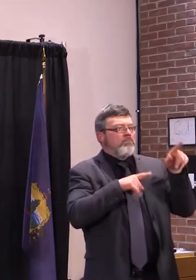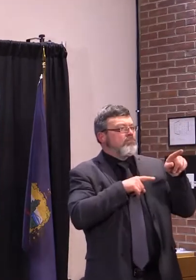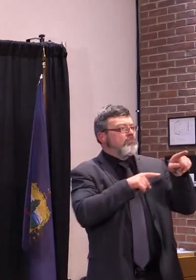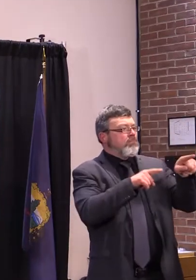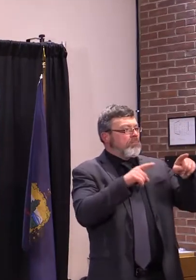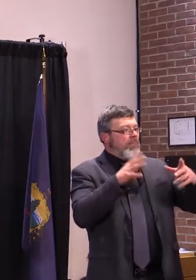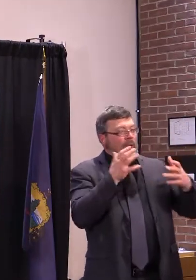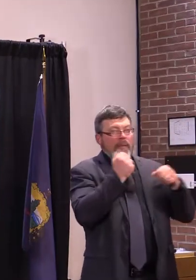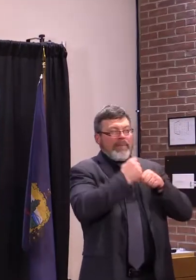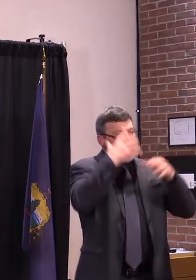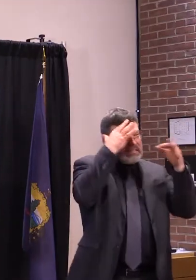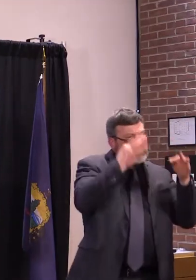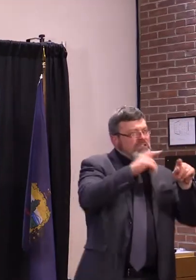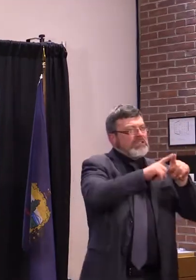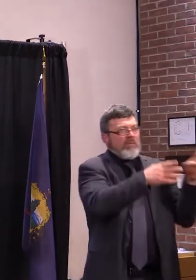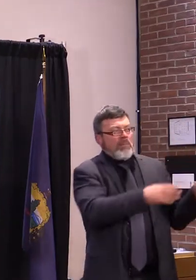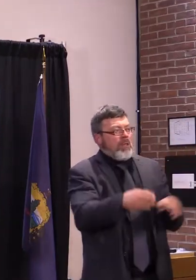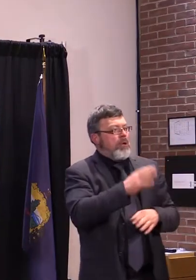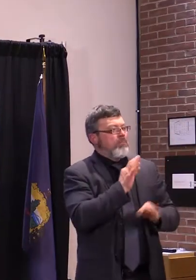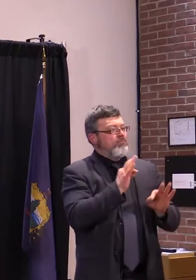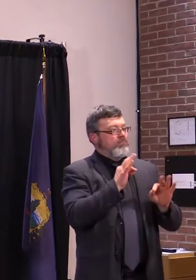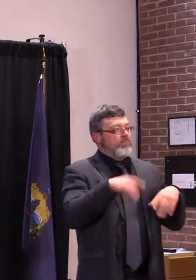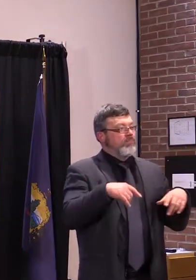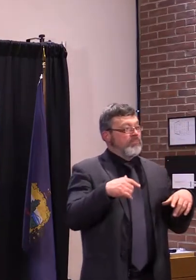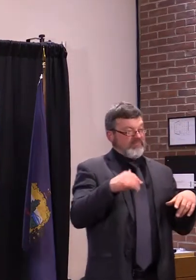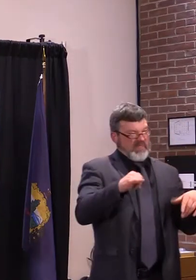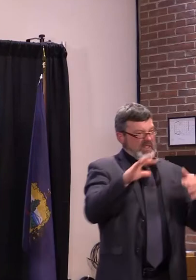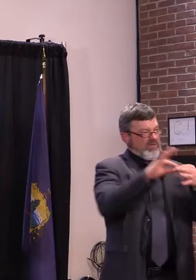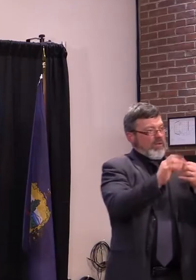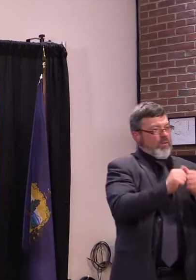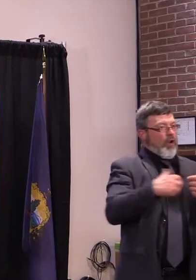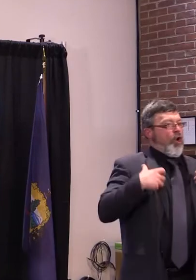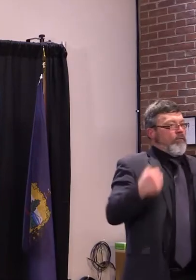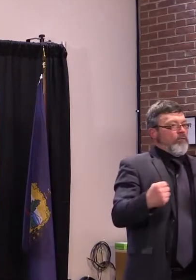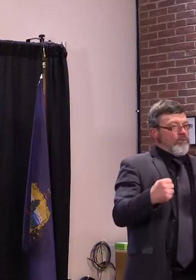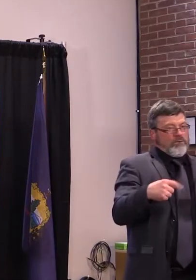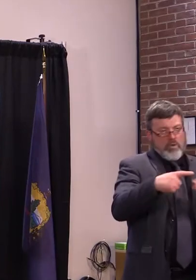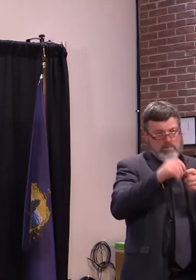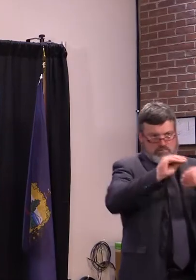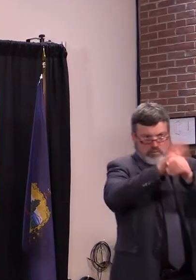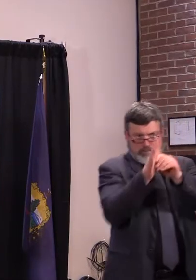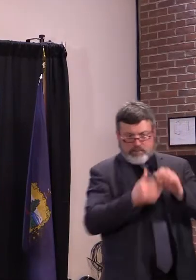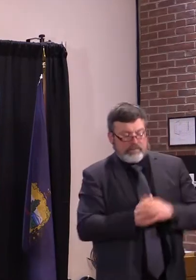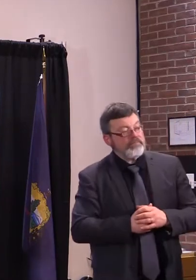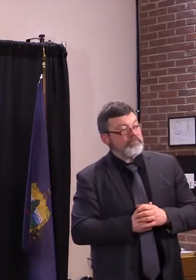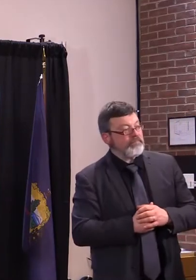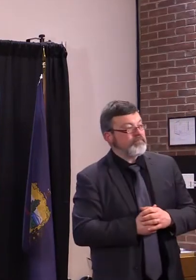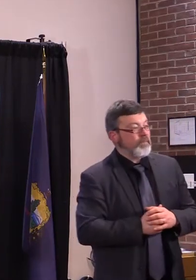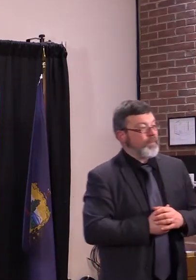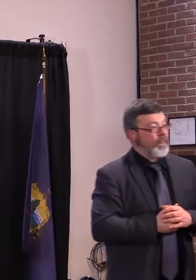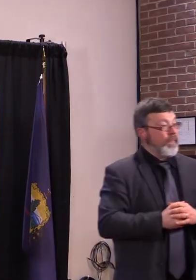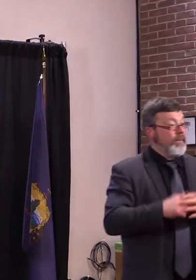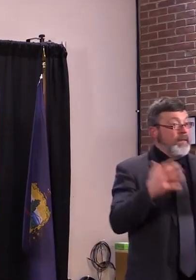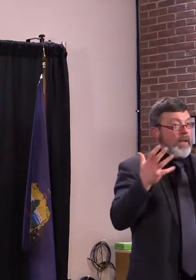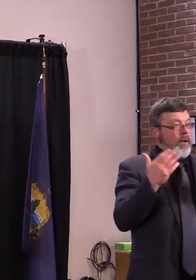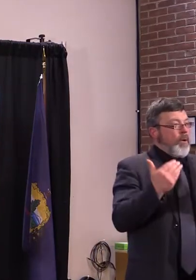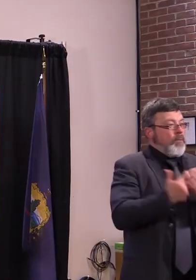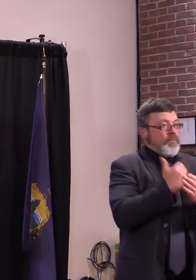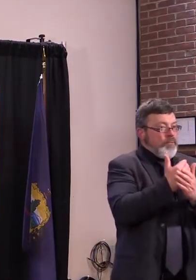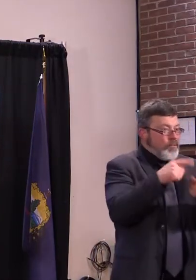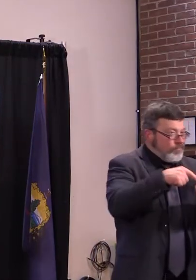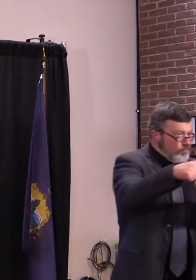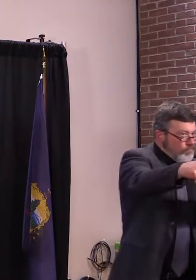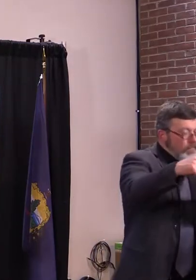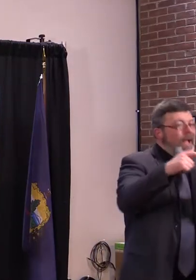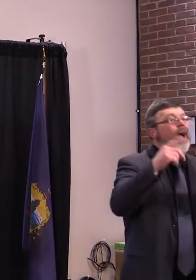plans, moving toward recovery, as we collectively accept that this no longer new virus is here to stay.